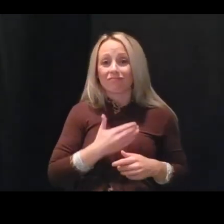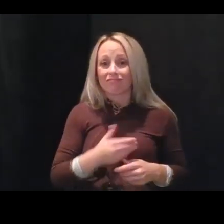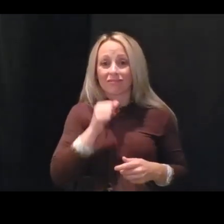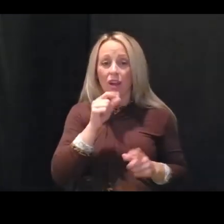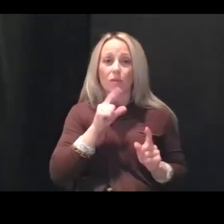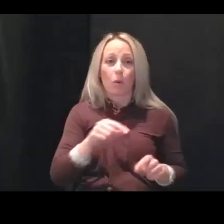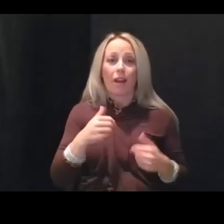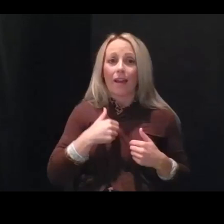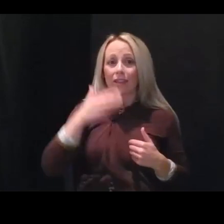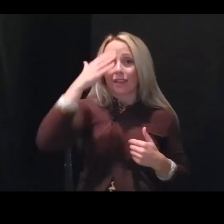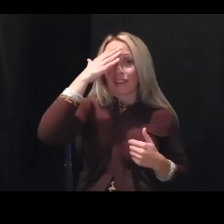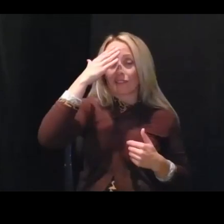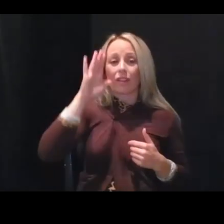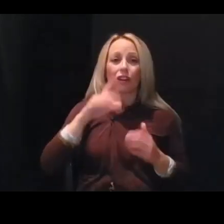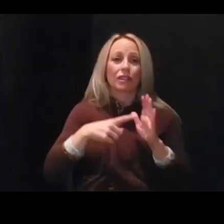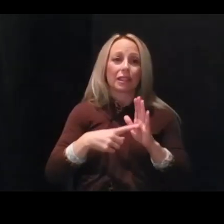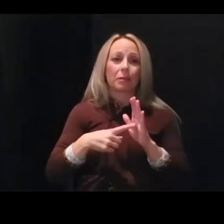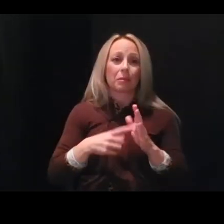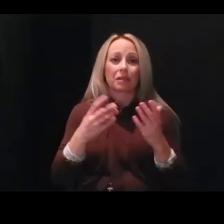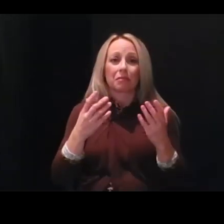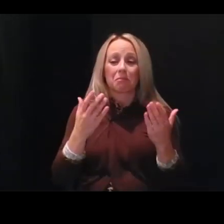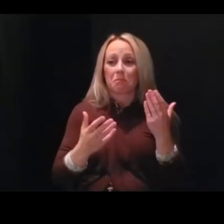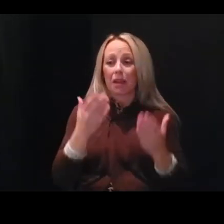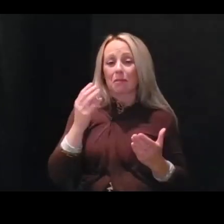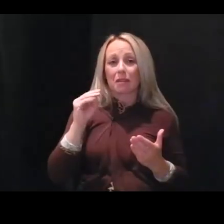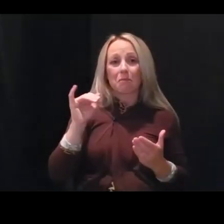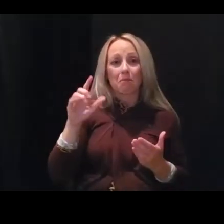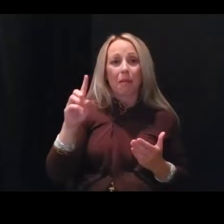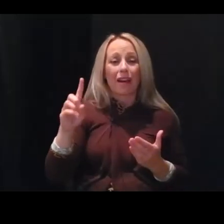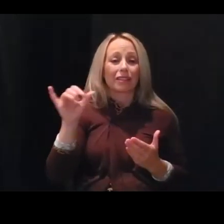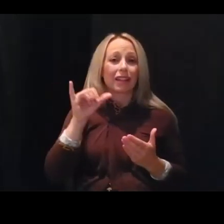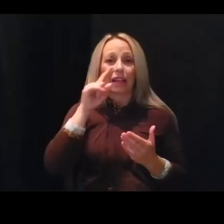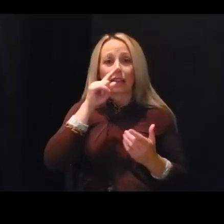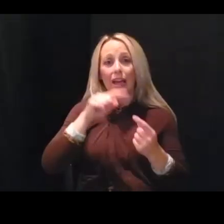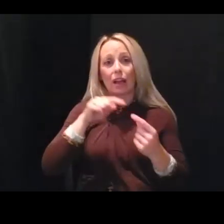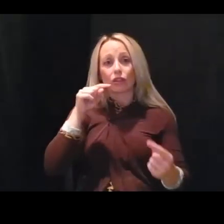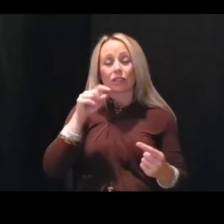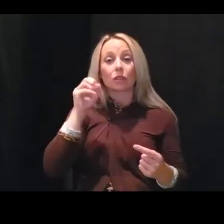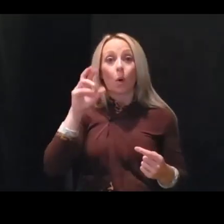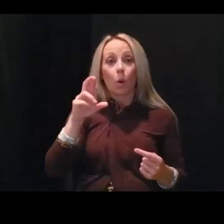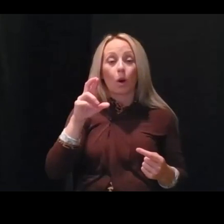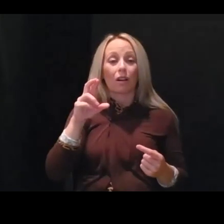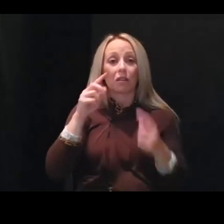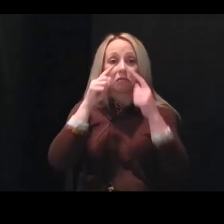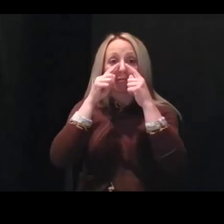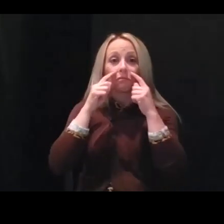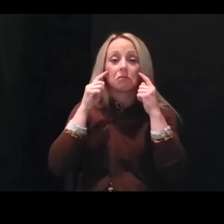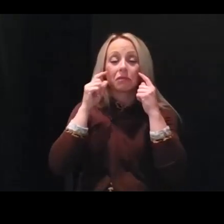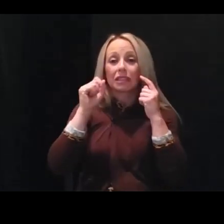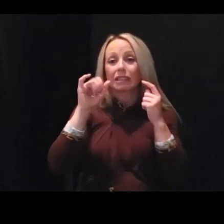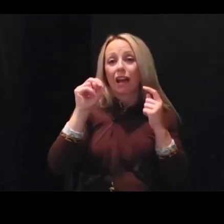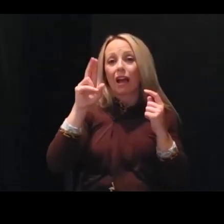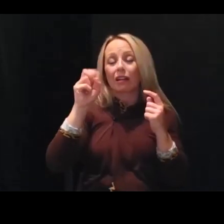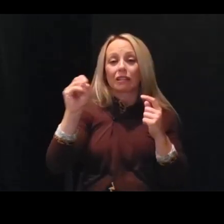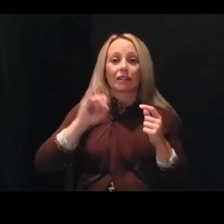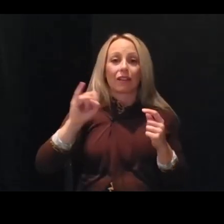fever. Their symptoms may be as mild as mimicking seasonal allergies or a minor sinus infection. The only way you